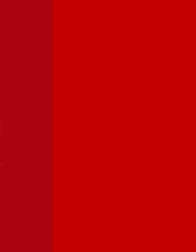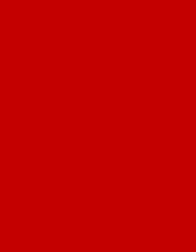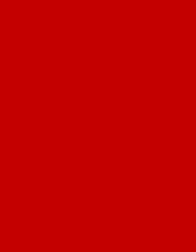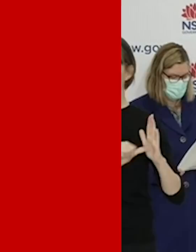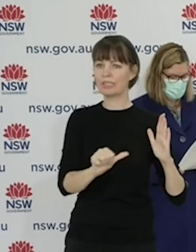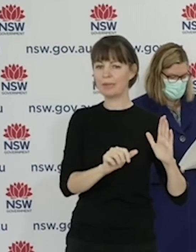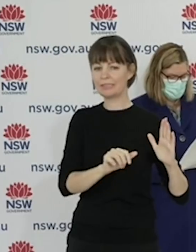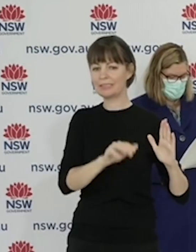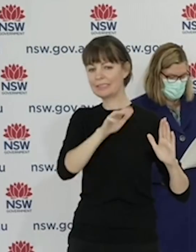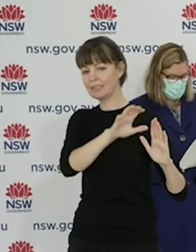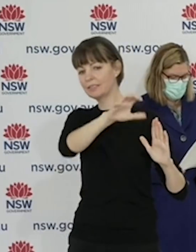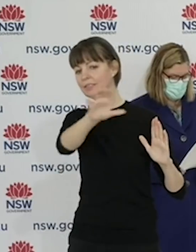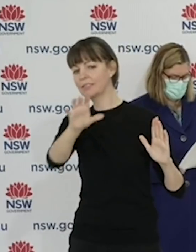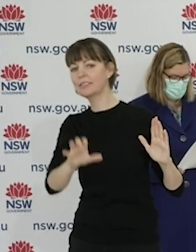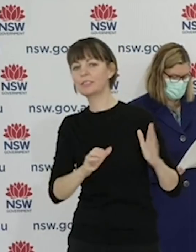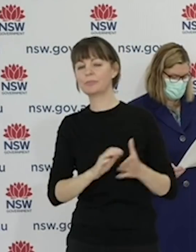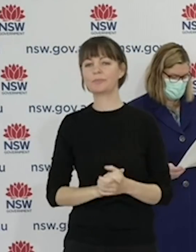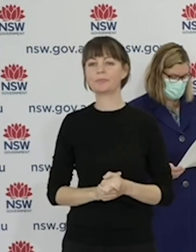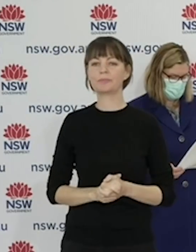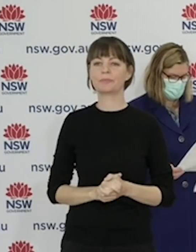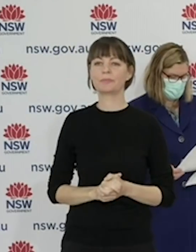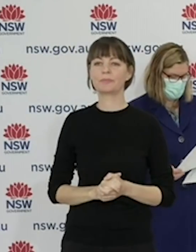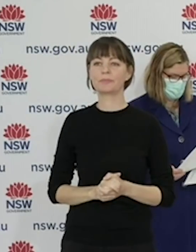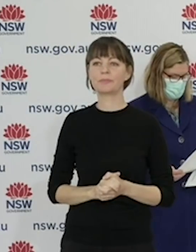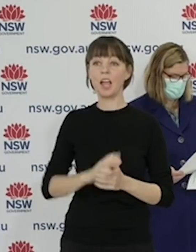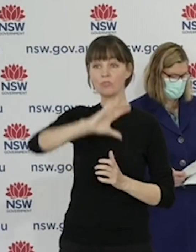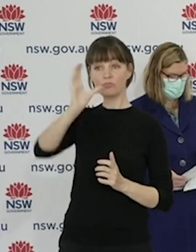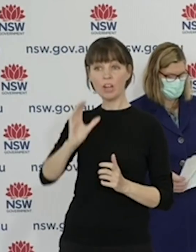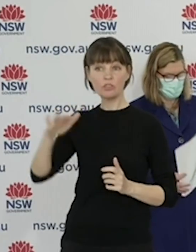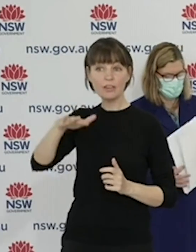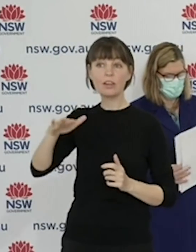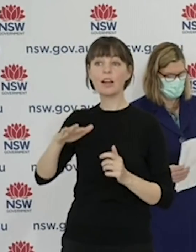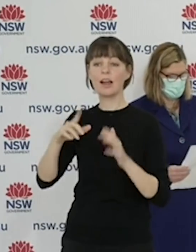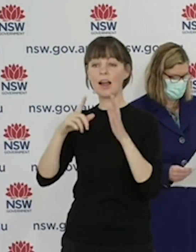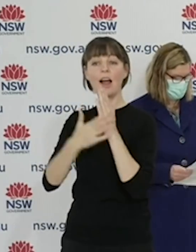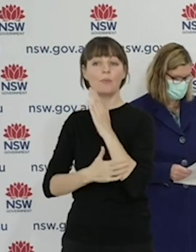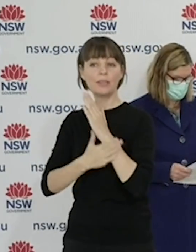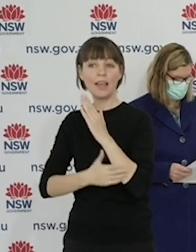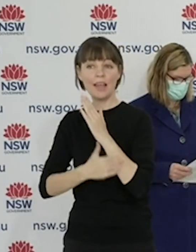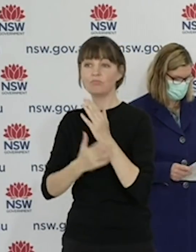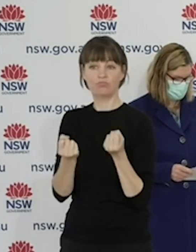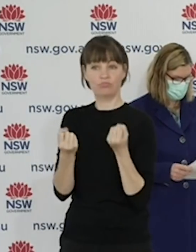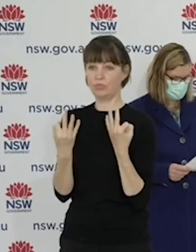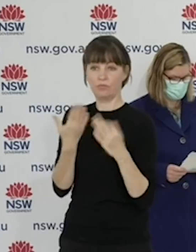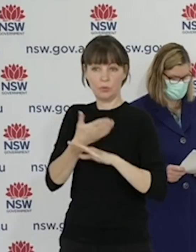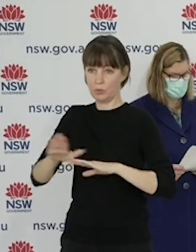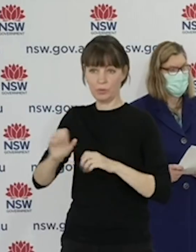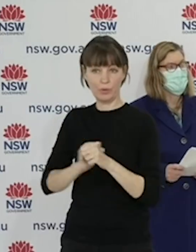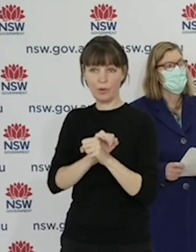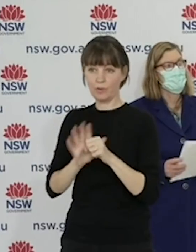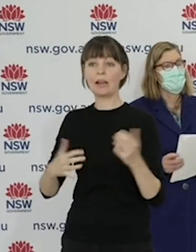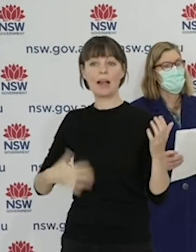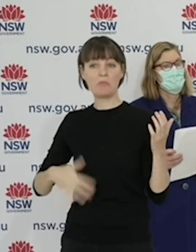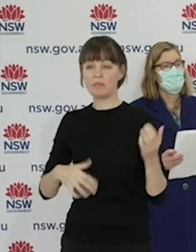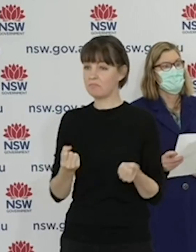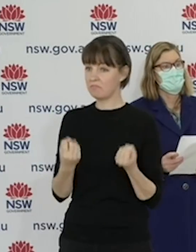going down. In the regions, Armidale still has no extra cases, Tamworth still has no extra cases, the Northern Rivers still has no